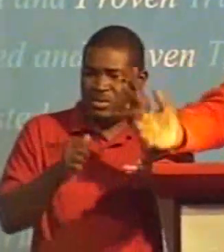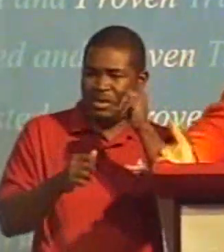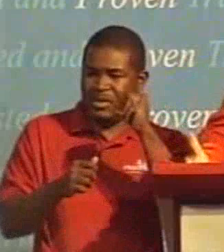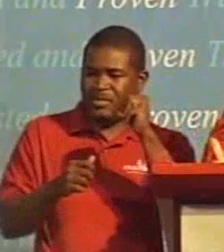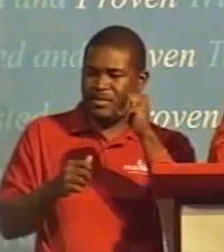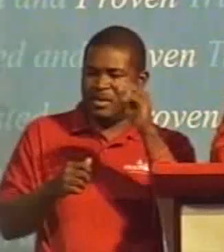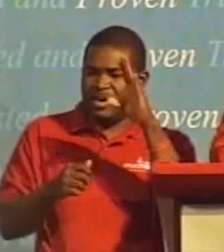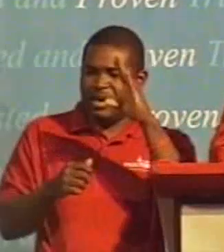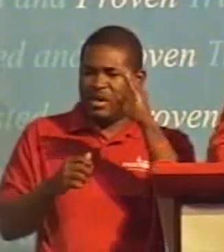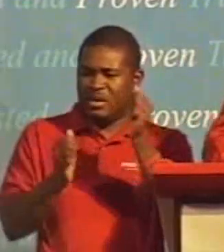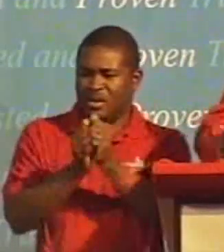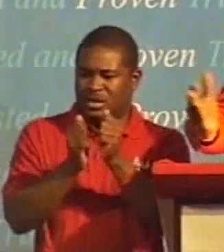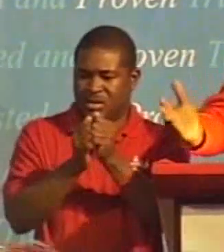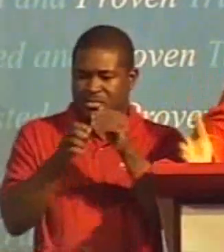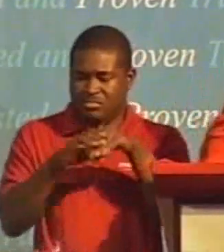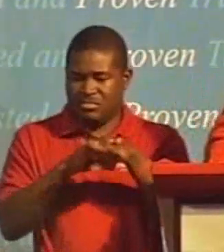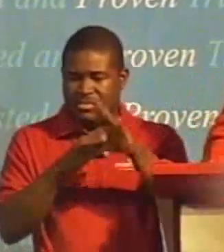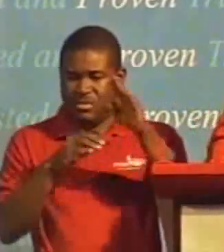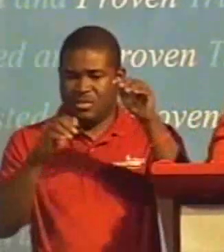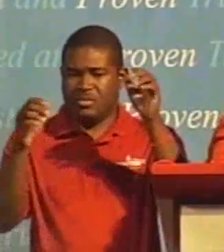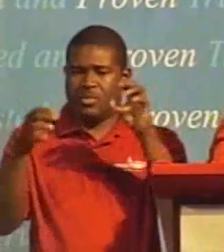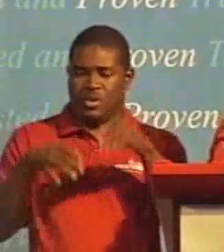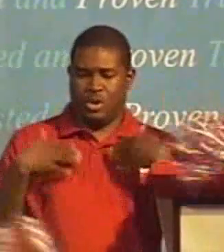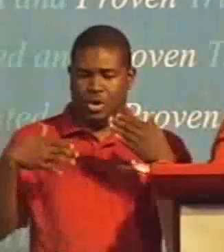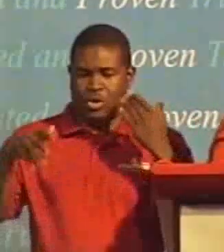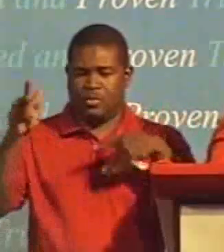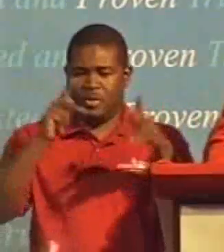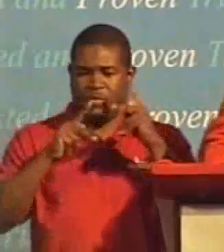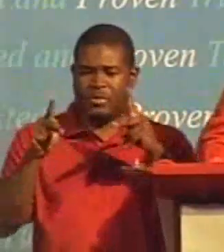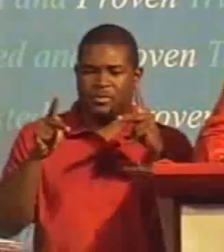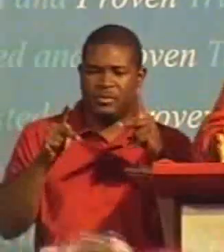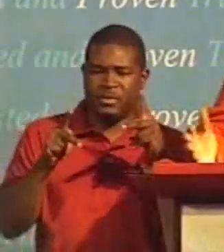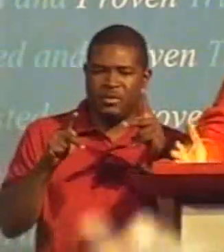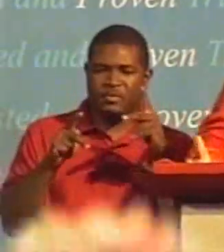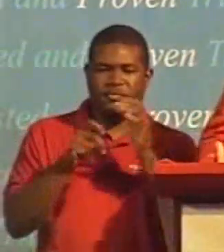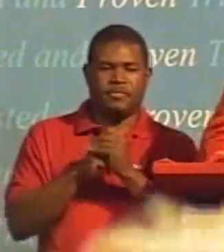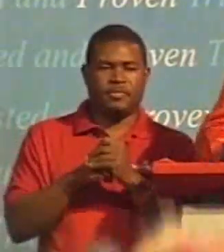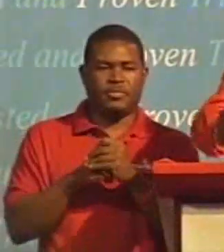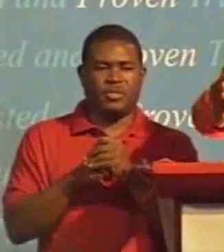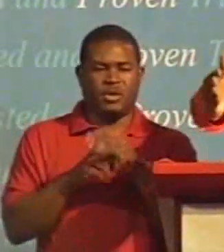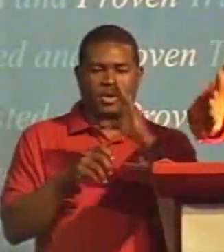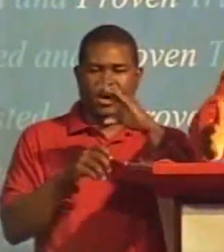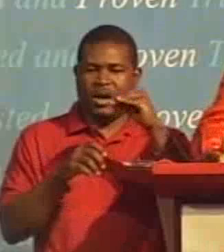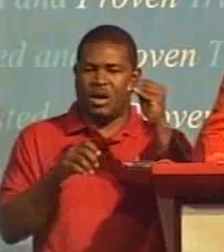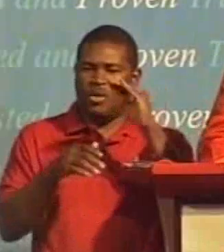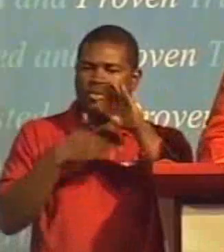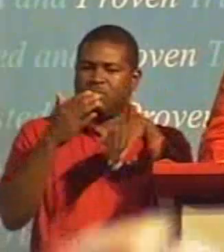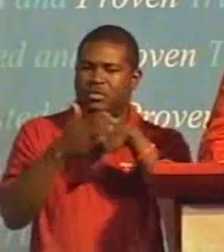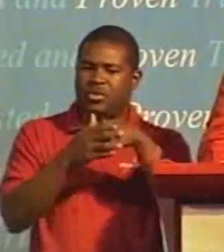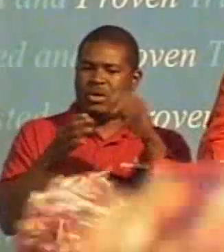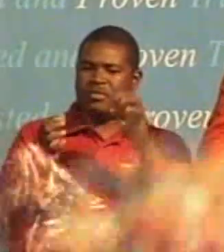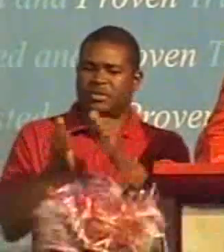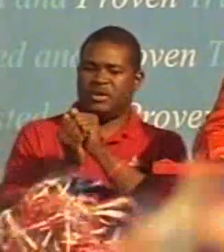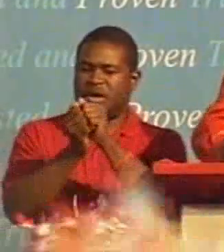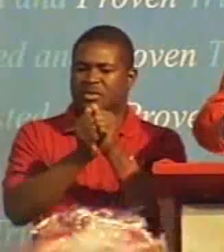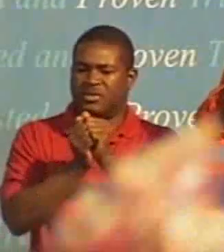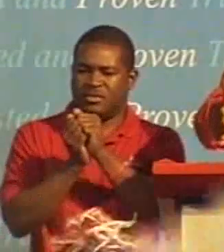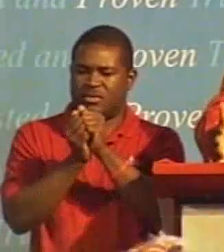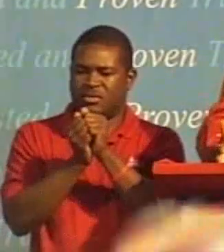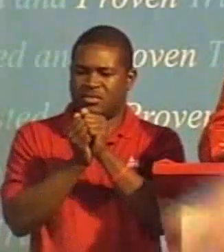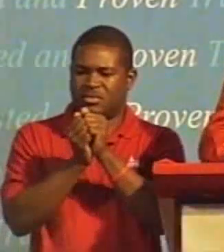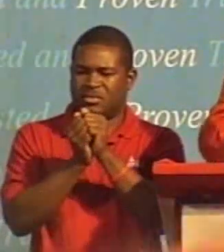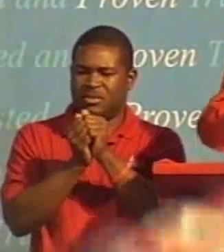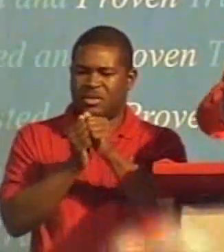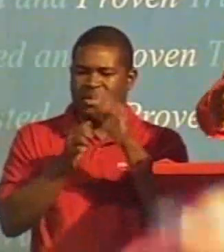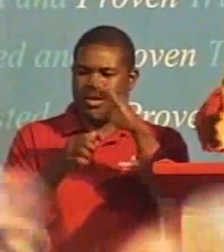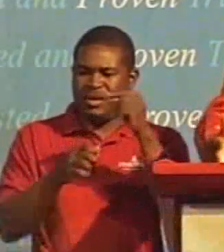Darren Cash and Carmichael, and Kieran Butler and 12 Points, Vincent Miller and Golden Gate, Chanel Ferguson and Fox Hill, Monique Gomez and South